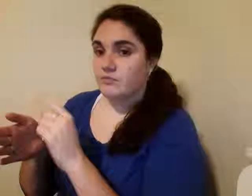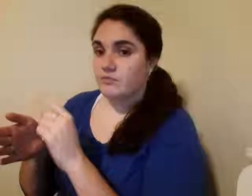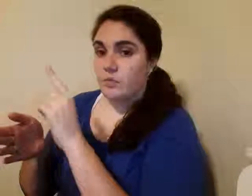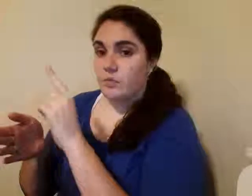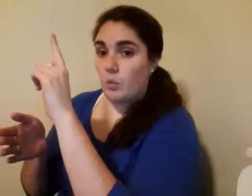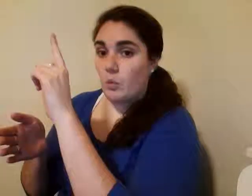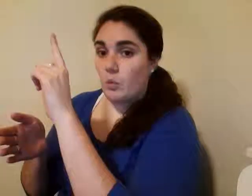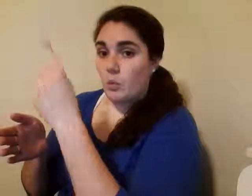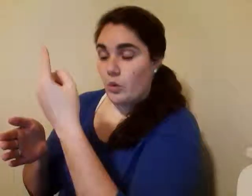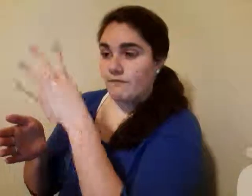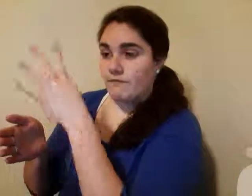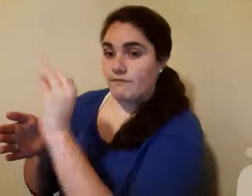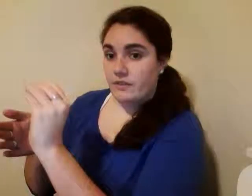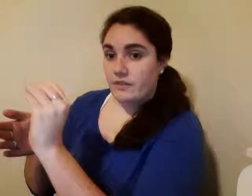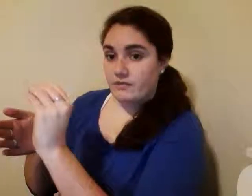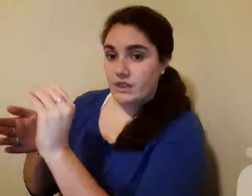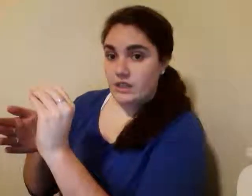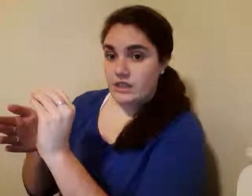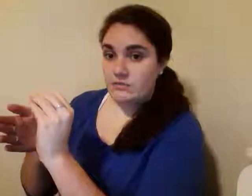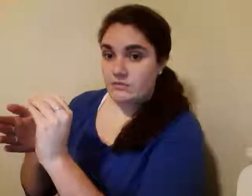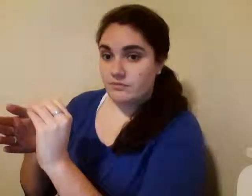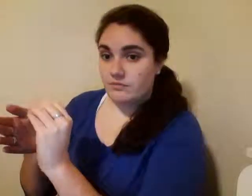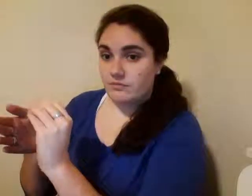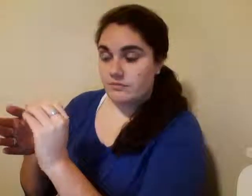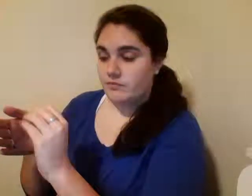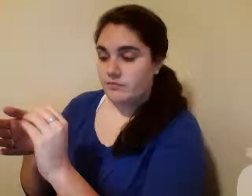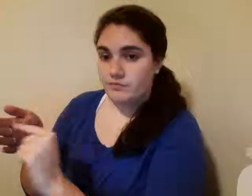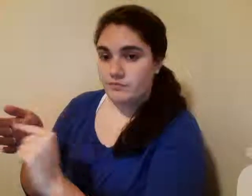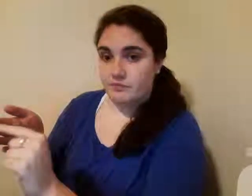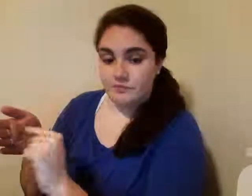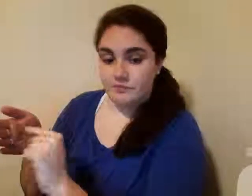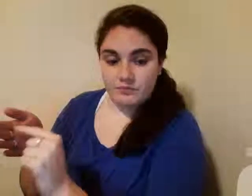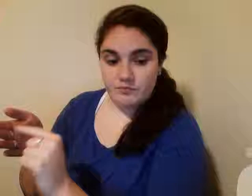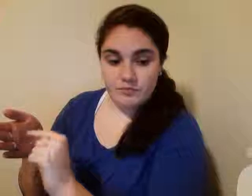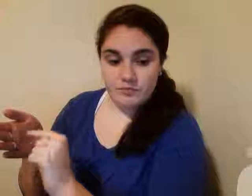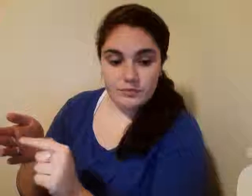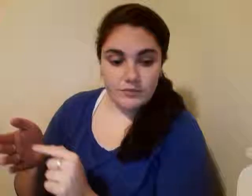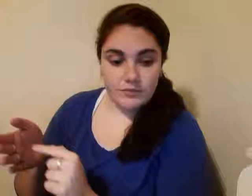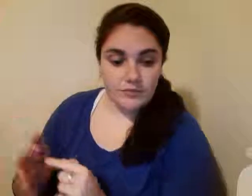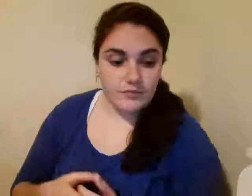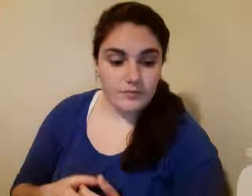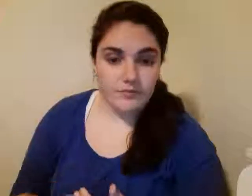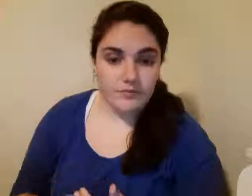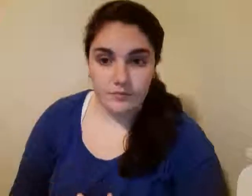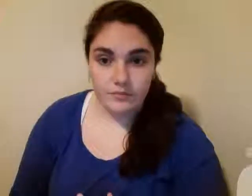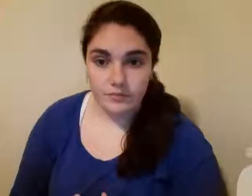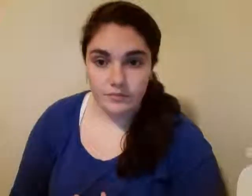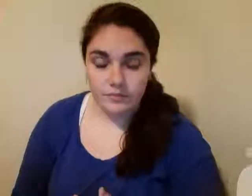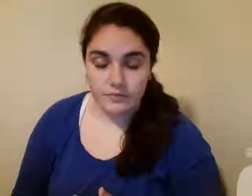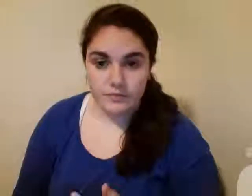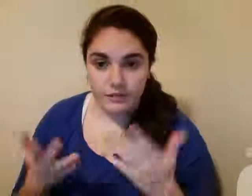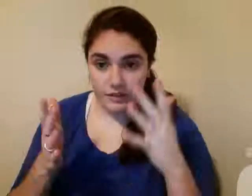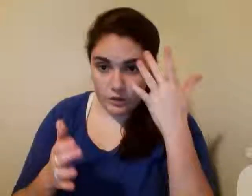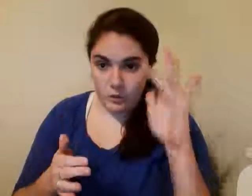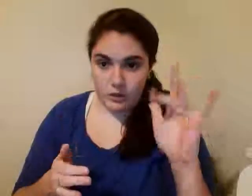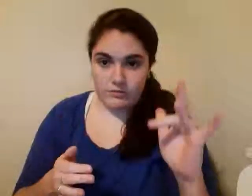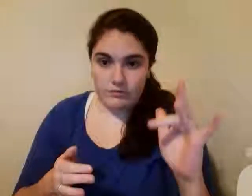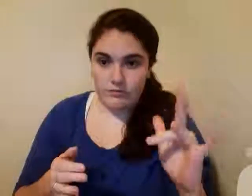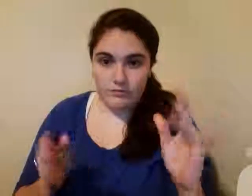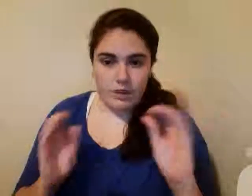$1.50. Took care of my quarters, right? All right. Now I have no dimes, so I can't count any dimes. I have 4 of the dimes.